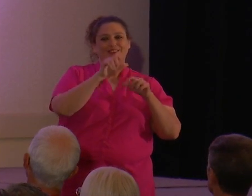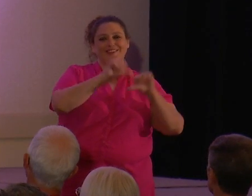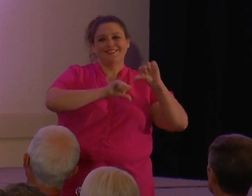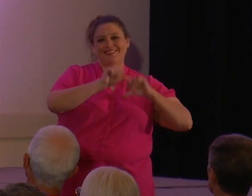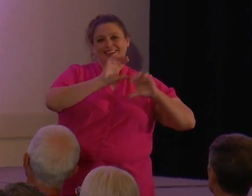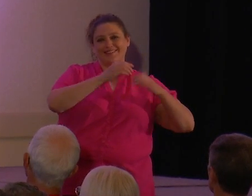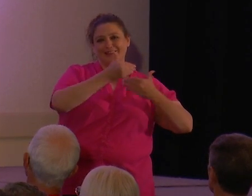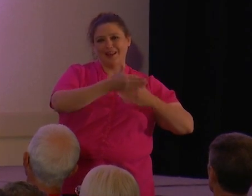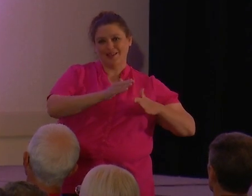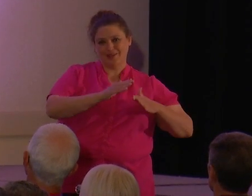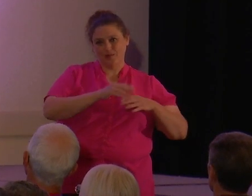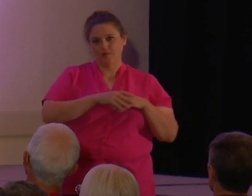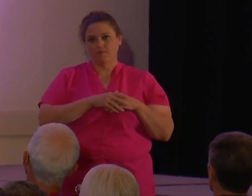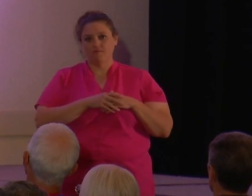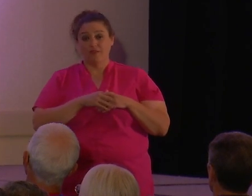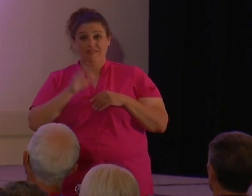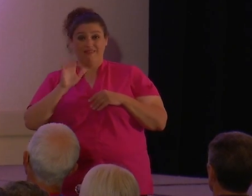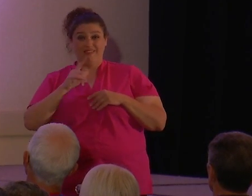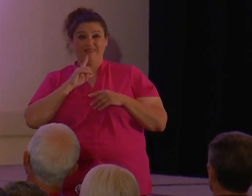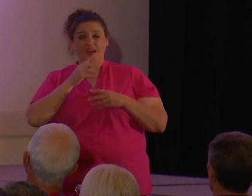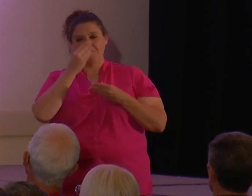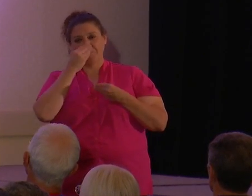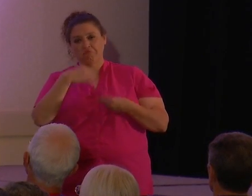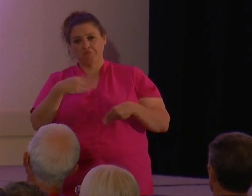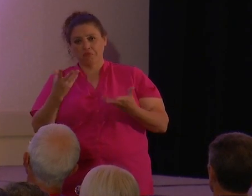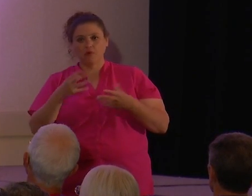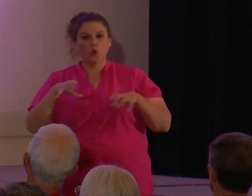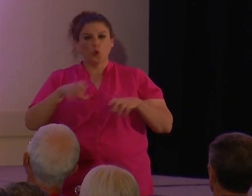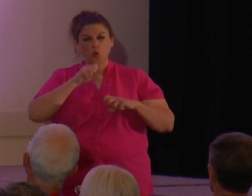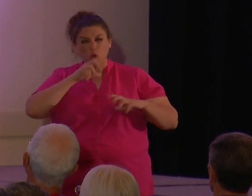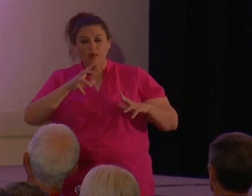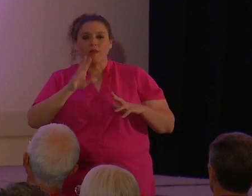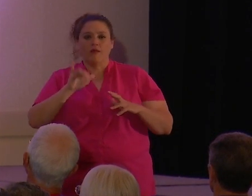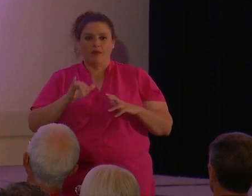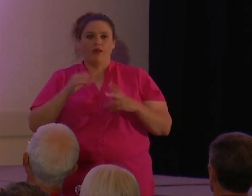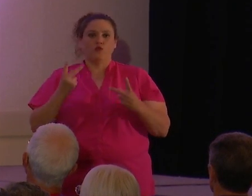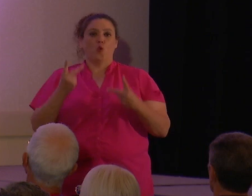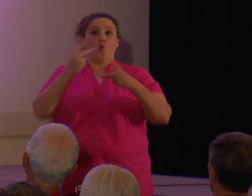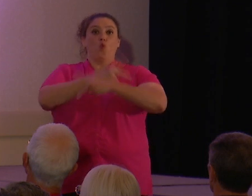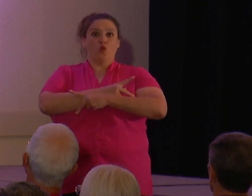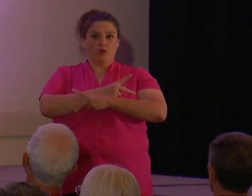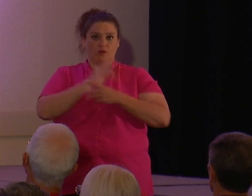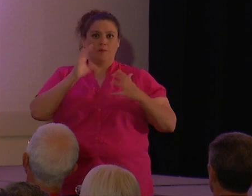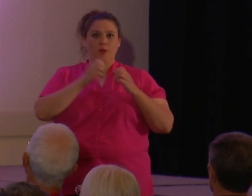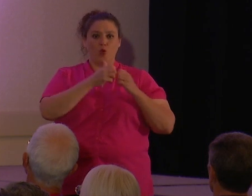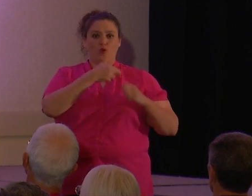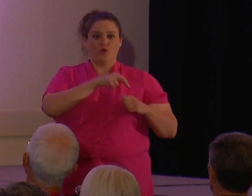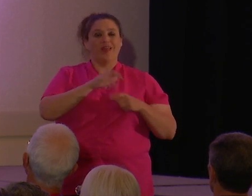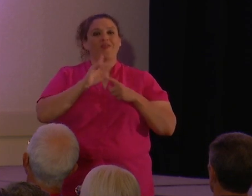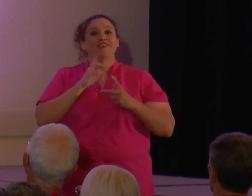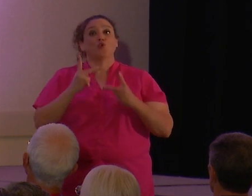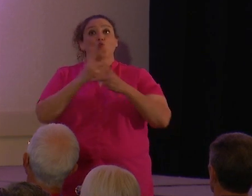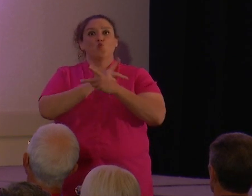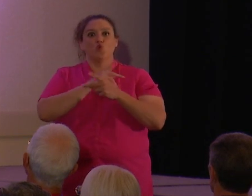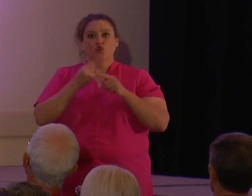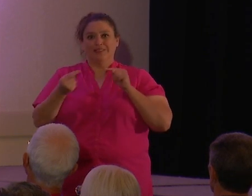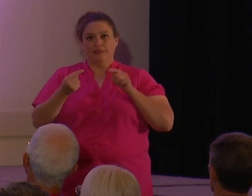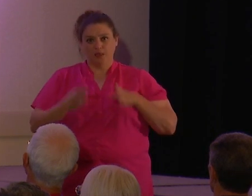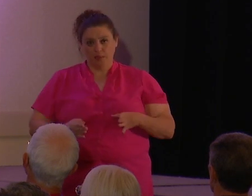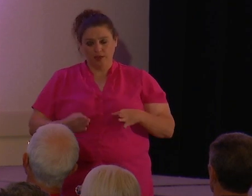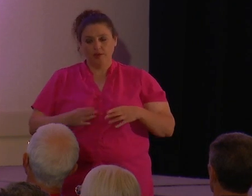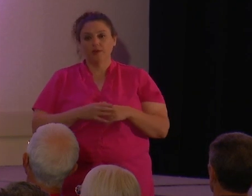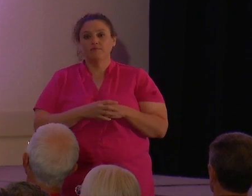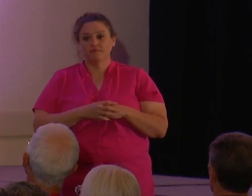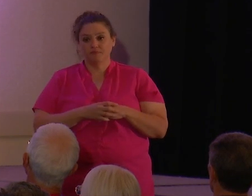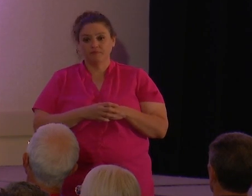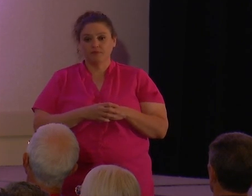Apathy is our enemy. Even worse than religion, apathy is our enemy. And that's why apathy is the